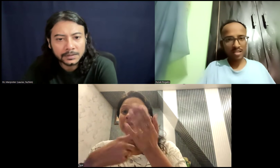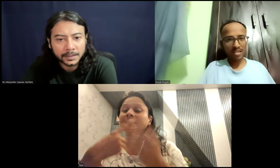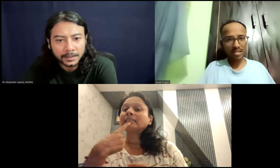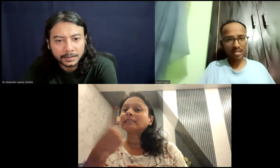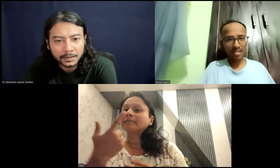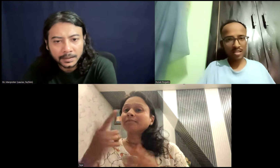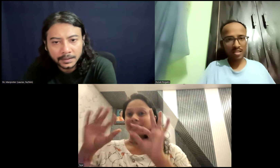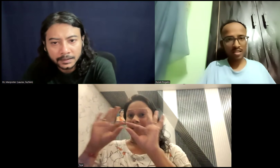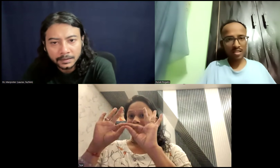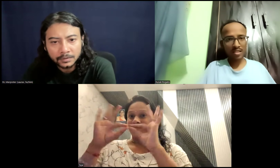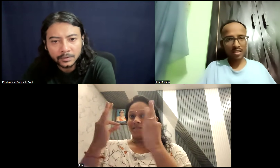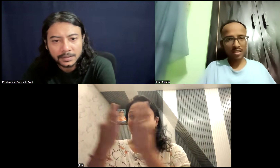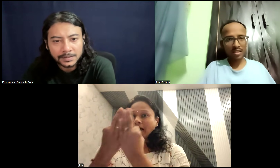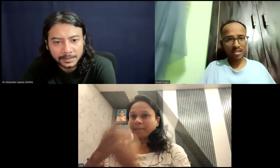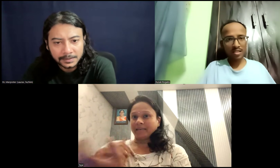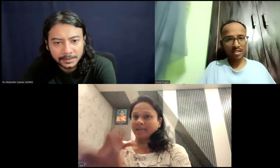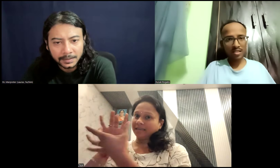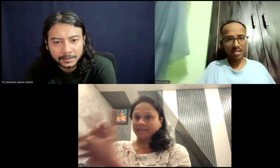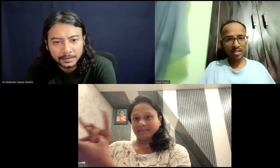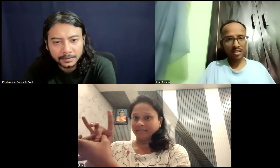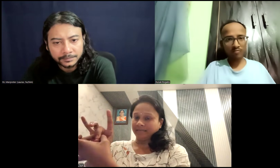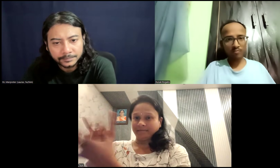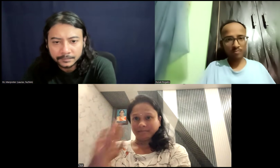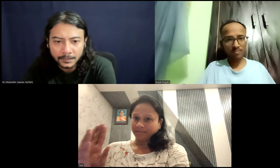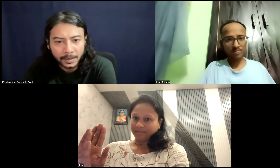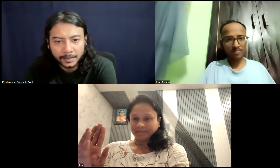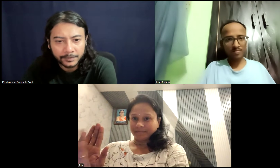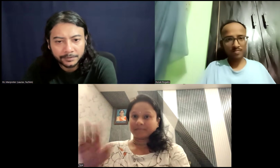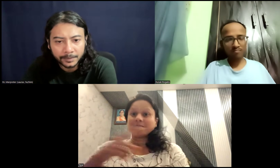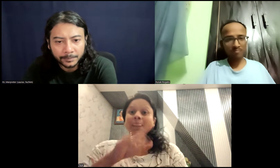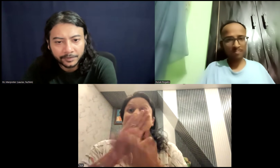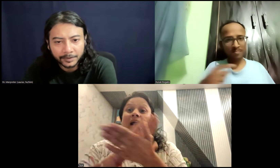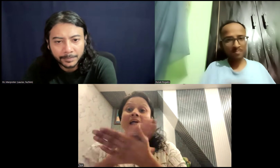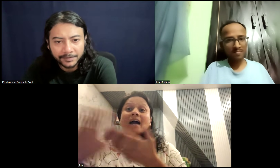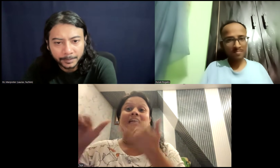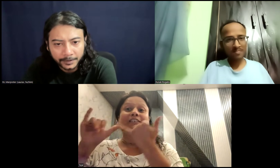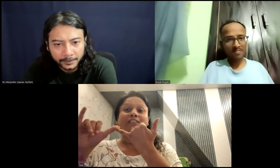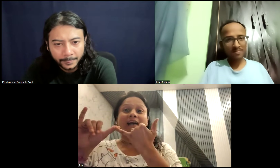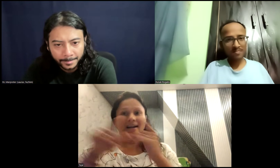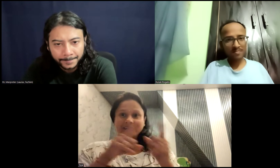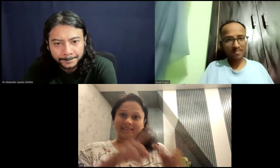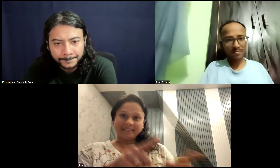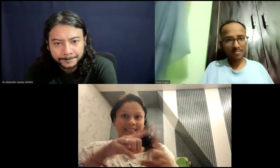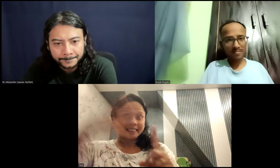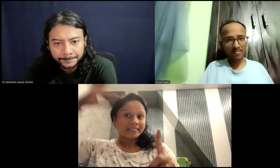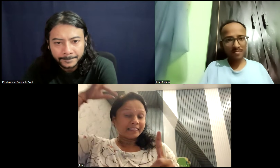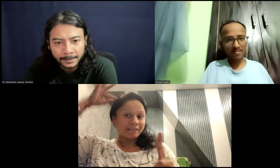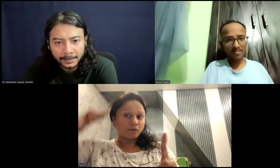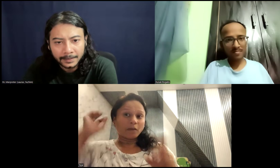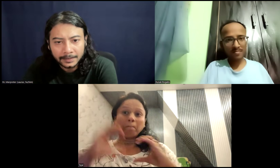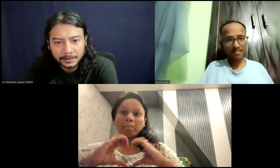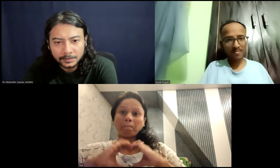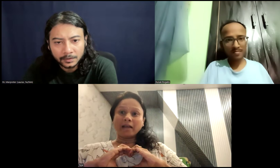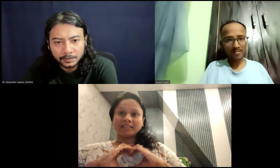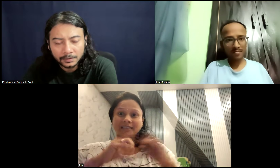Tejal is saying that Ronak says that I am with the with my family,